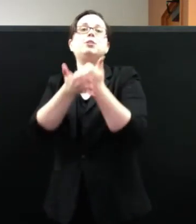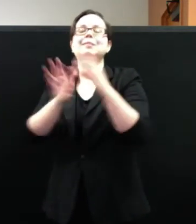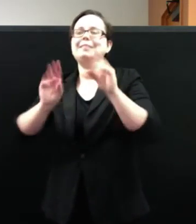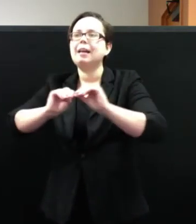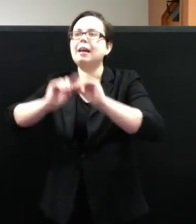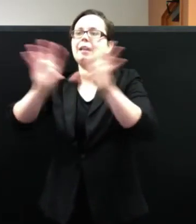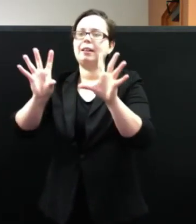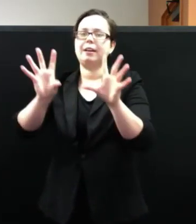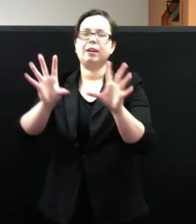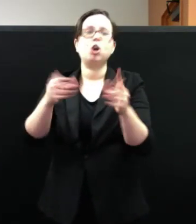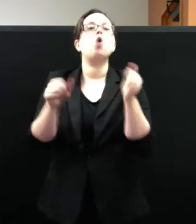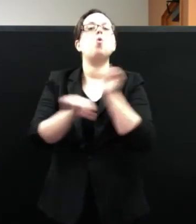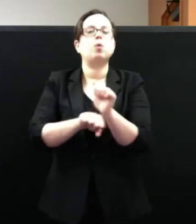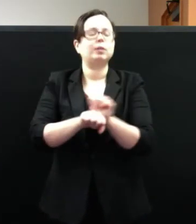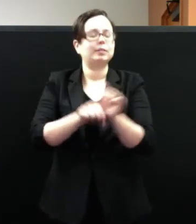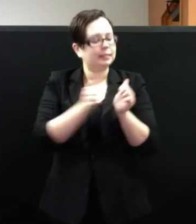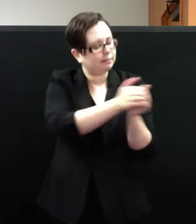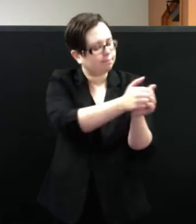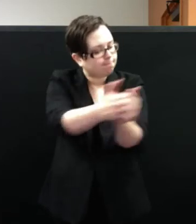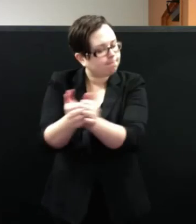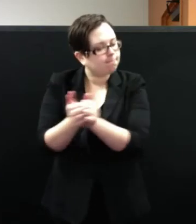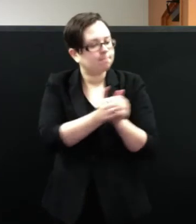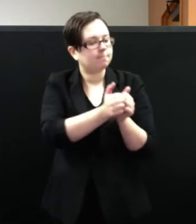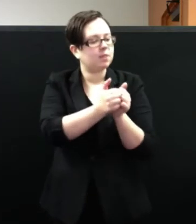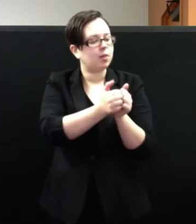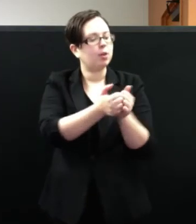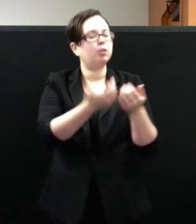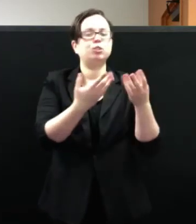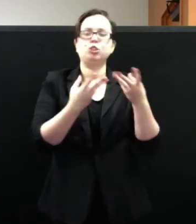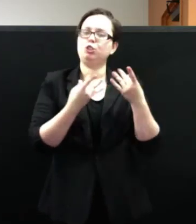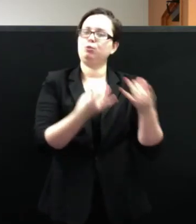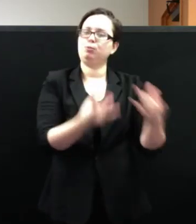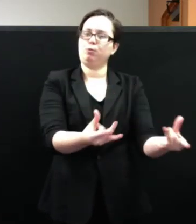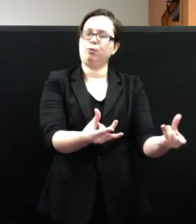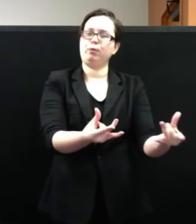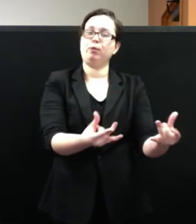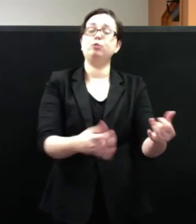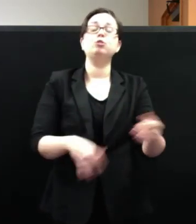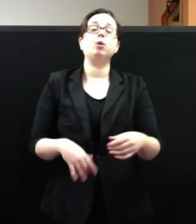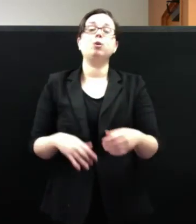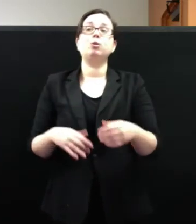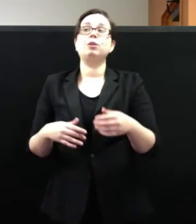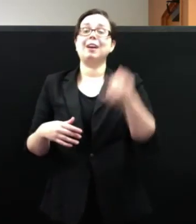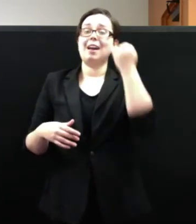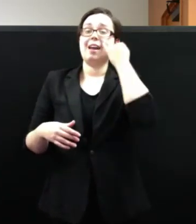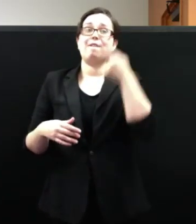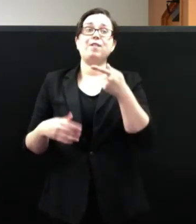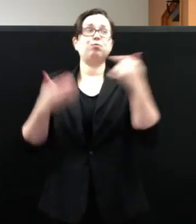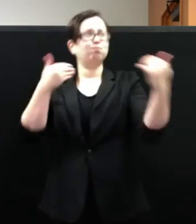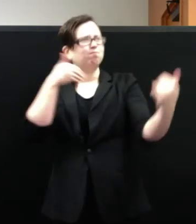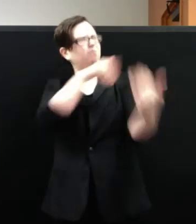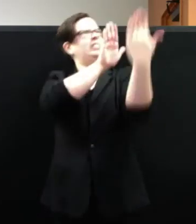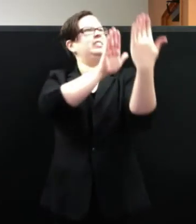time you're confronted with an interesting challenge, remember what design has to teach us. Make your ideas visible, tangible,